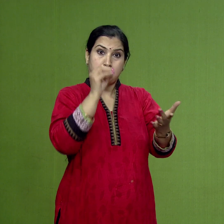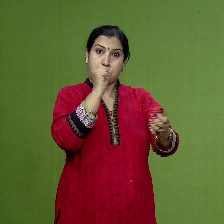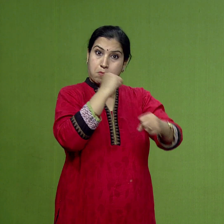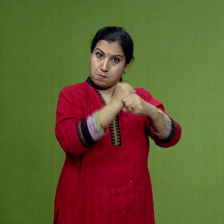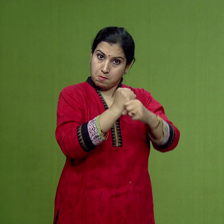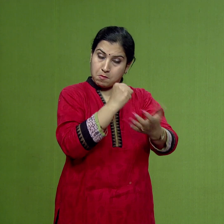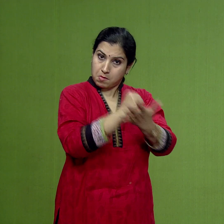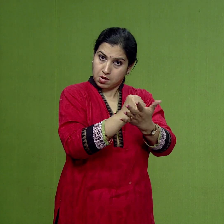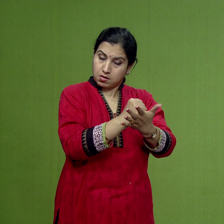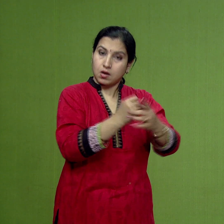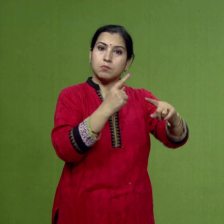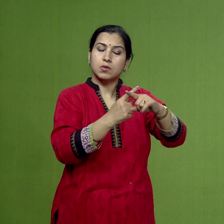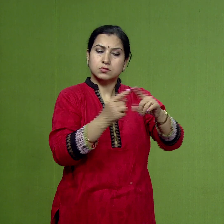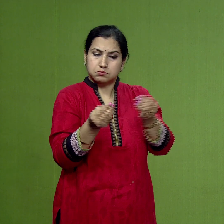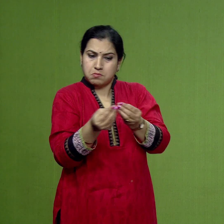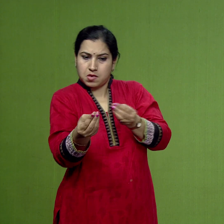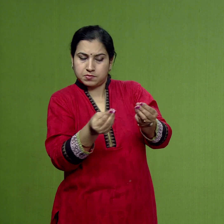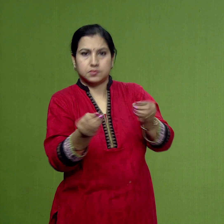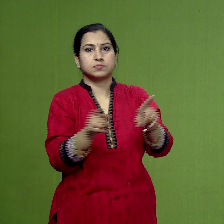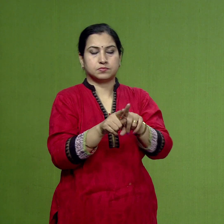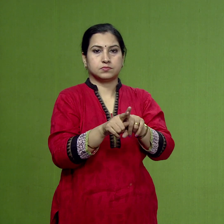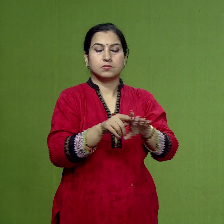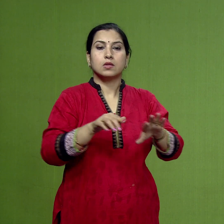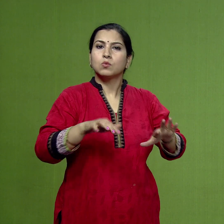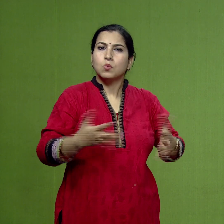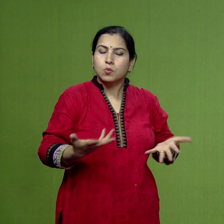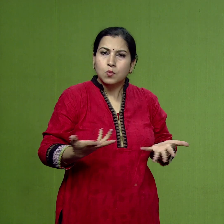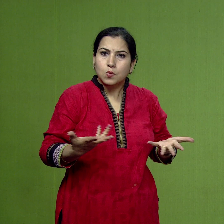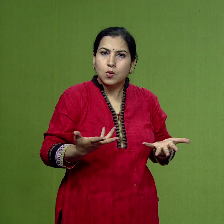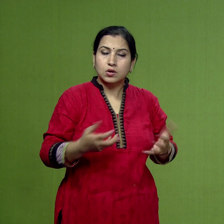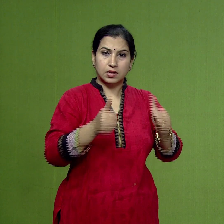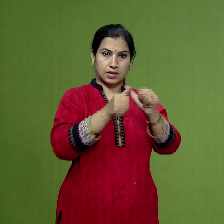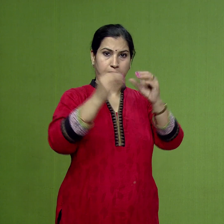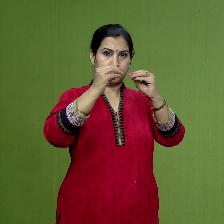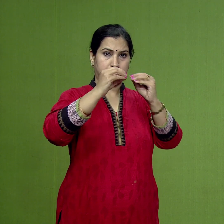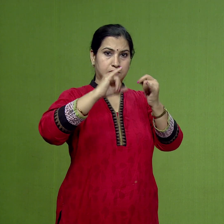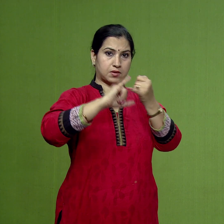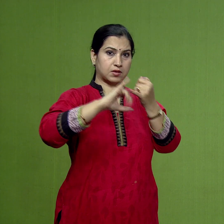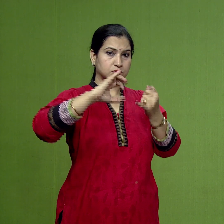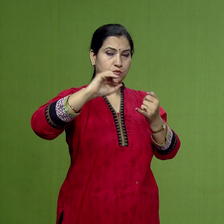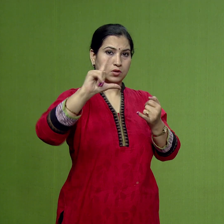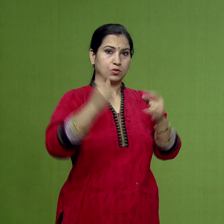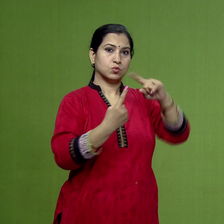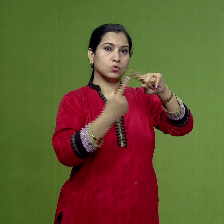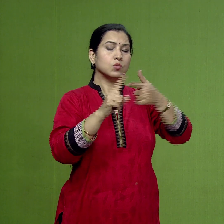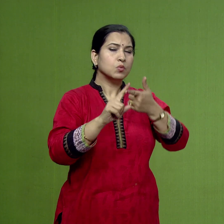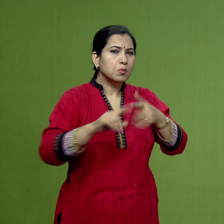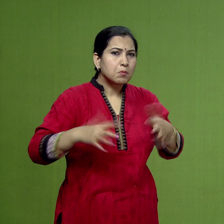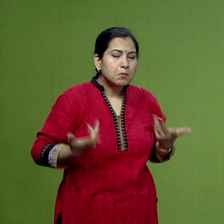location. Let us understand what we mean by absolute location and relative location.